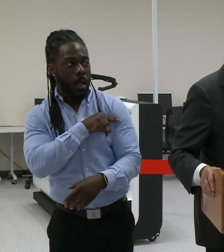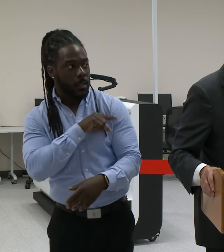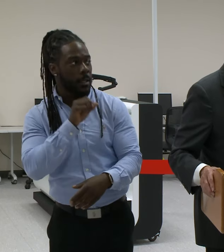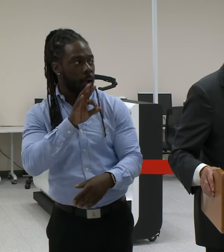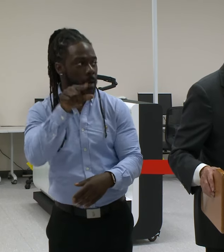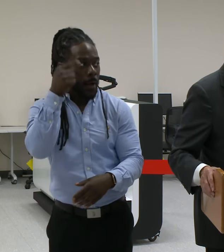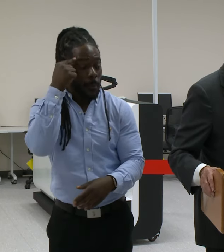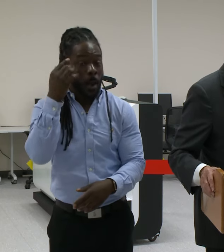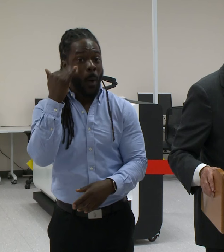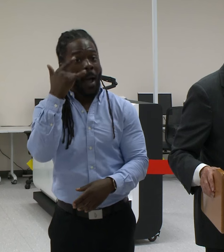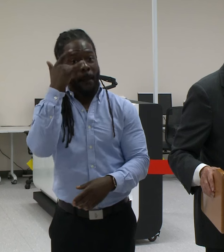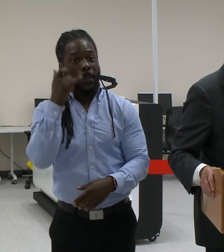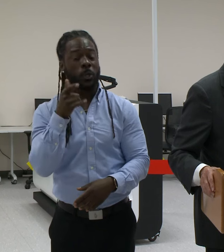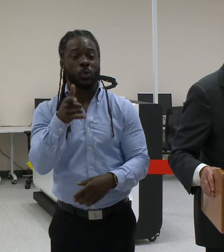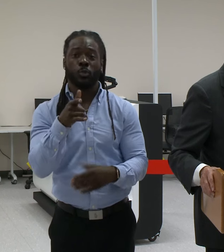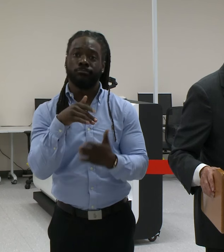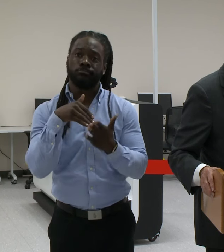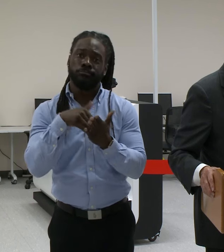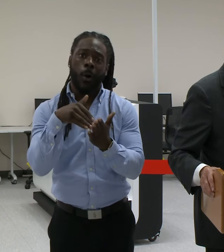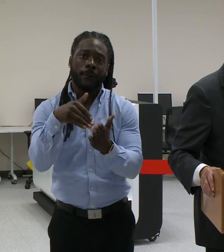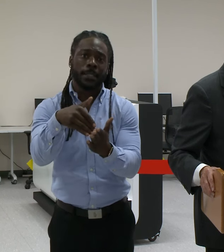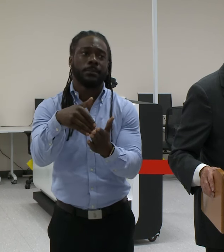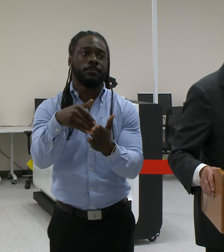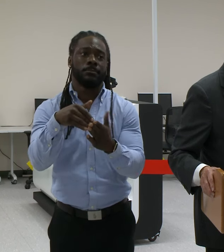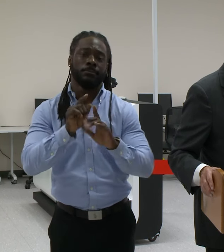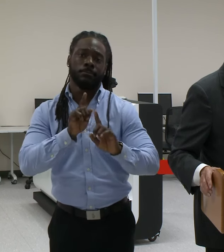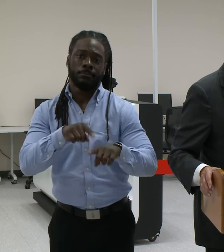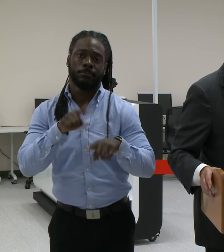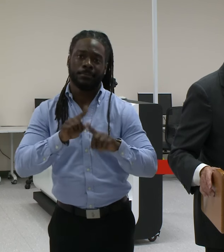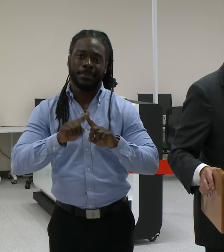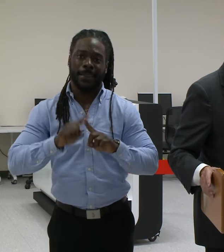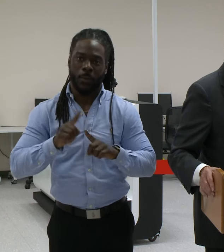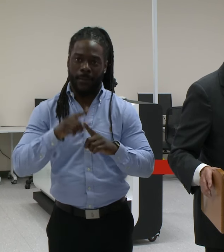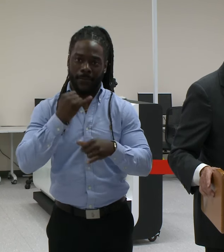government, because you've been in a number of facilities.